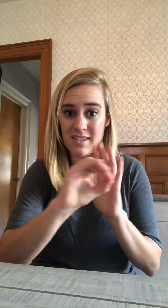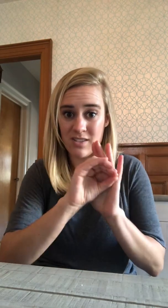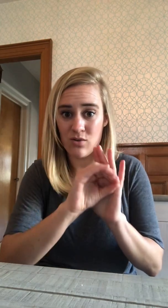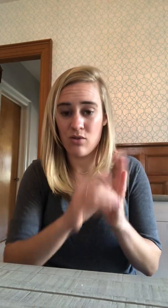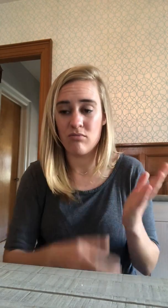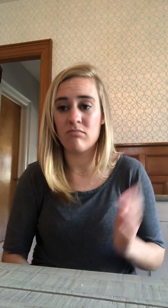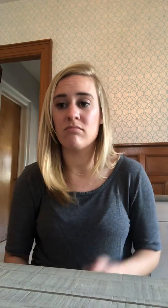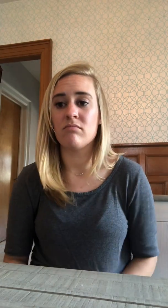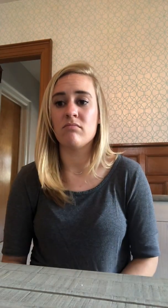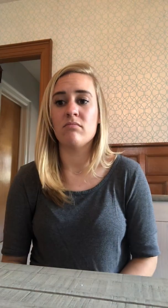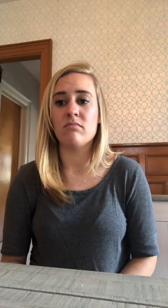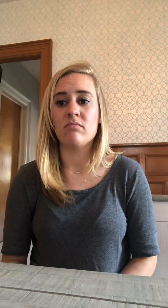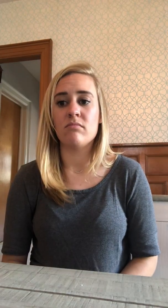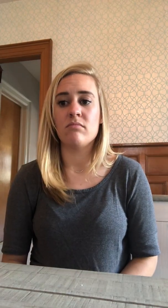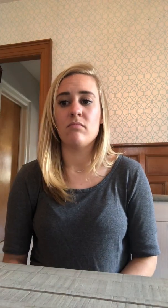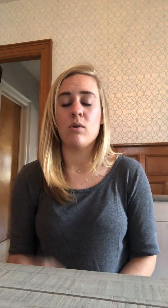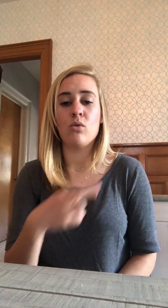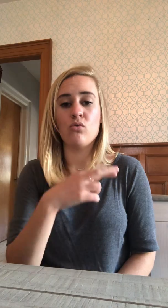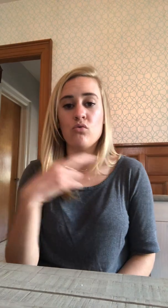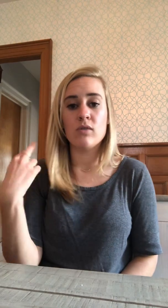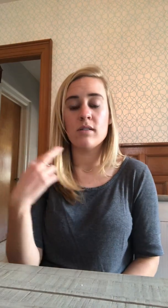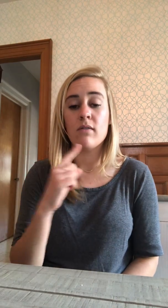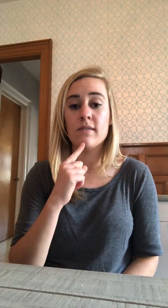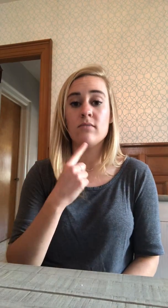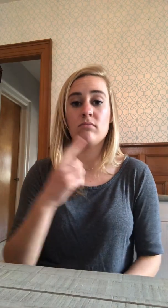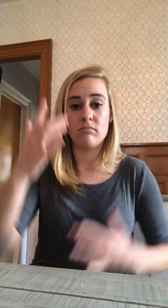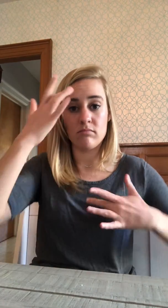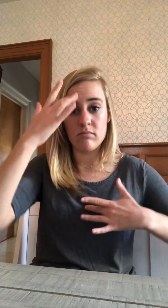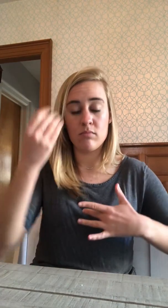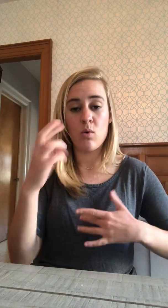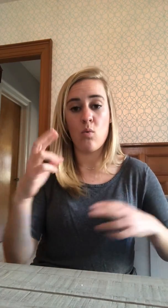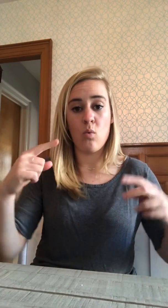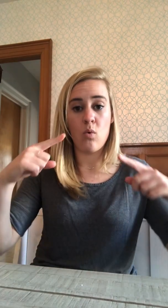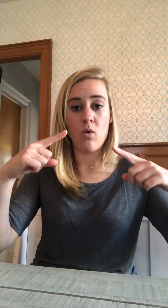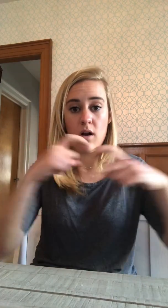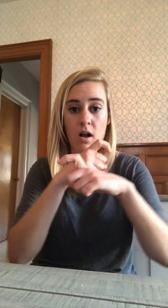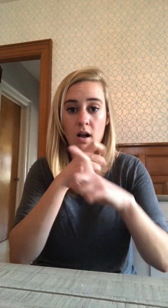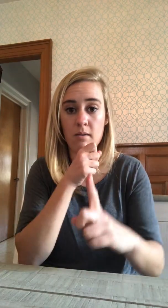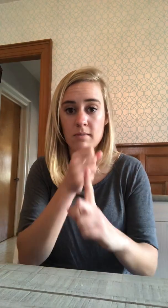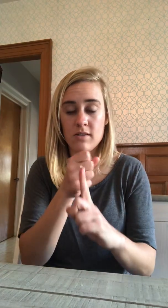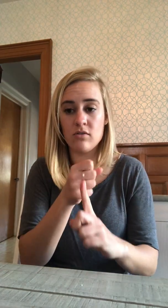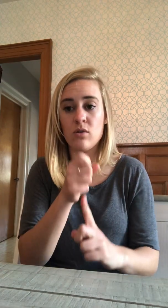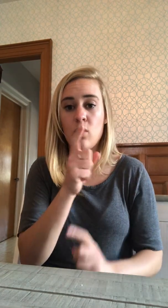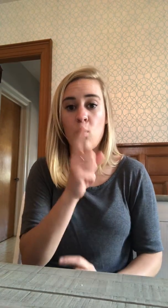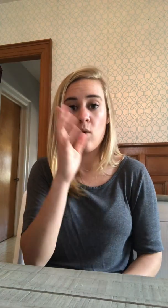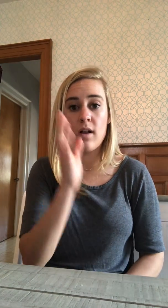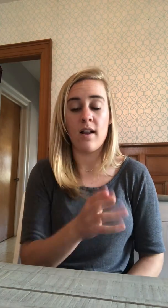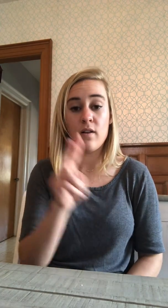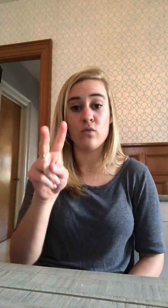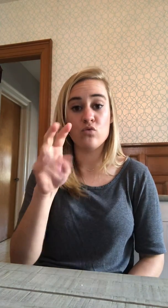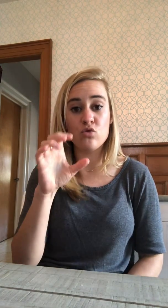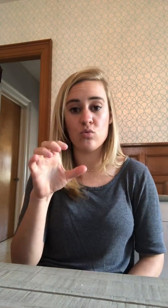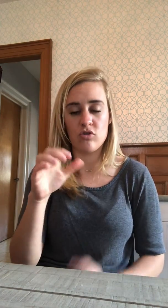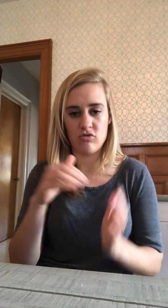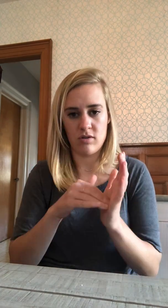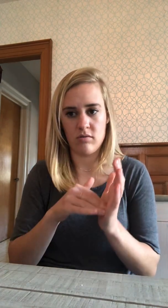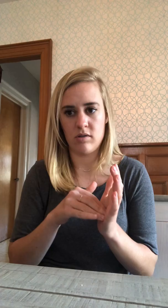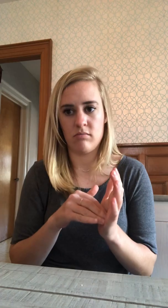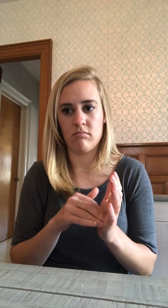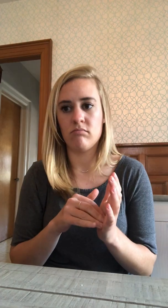The risk of serious illness or complication is about 1 in 200,000. And keep in mind that most patients with special